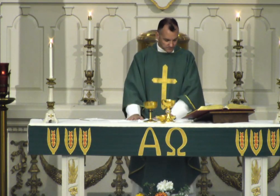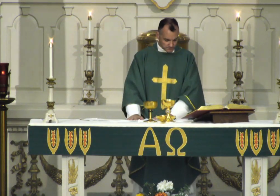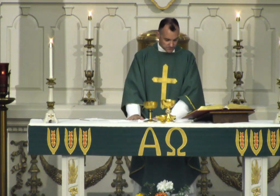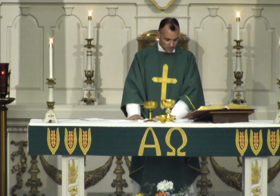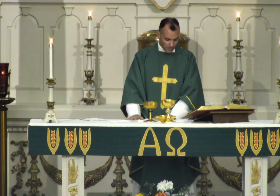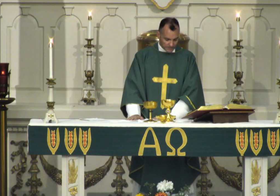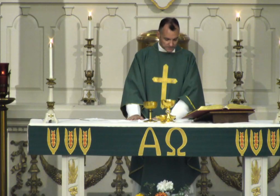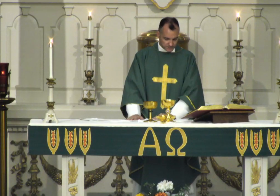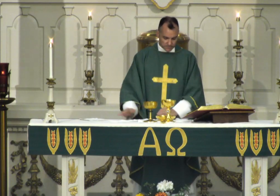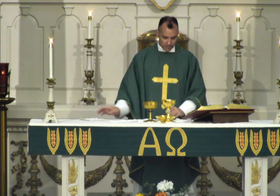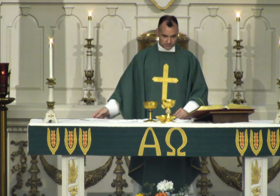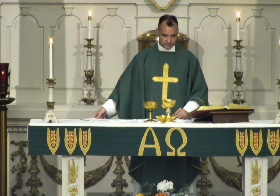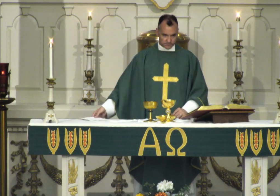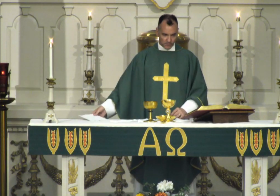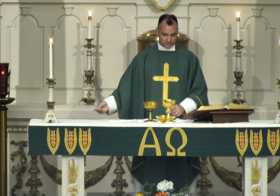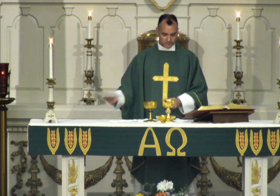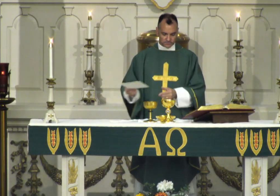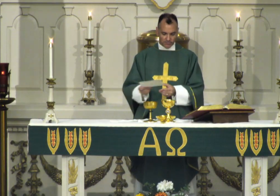Come, Holy